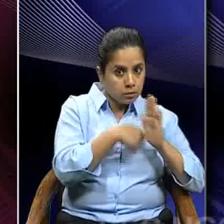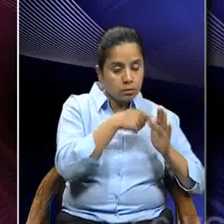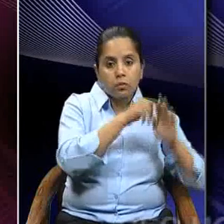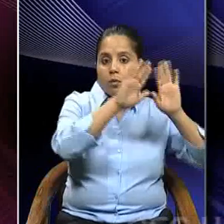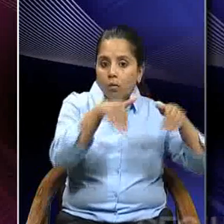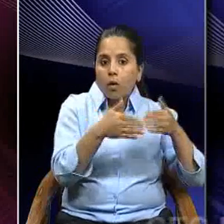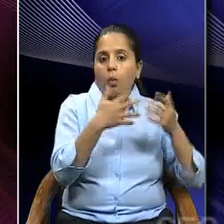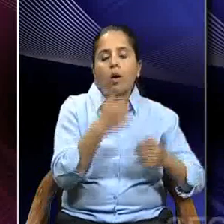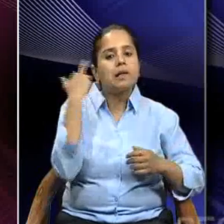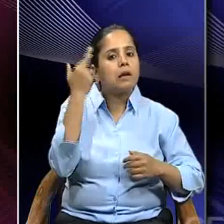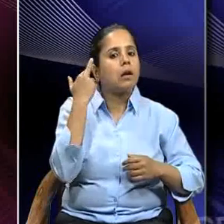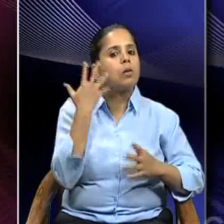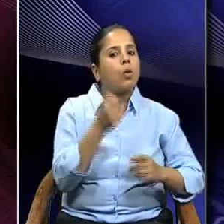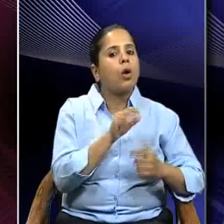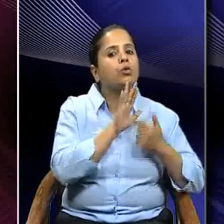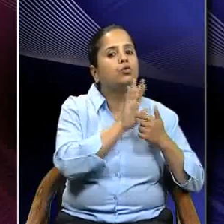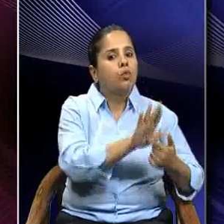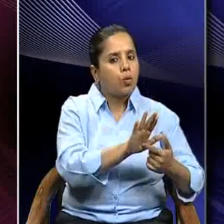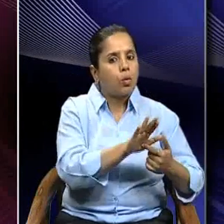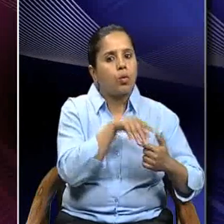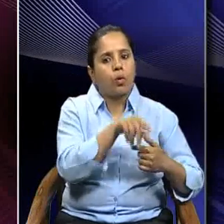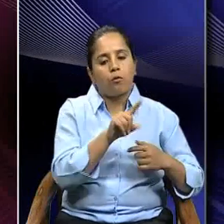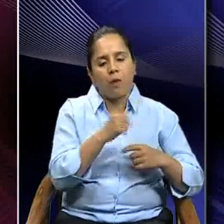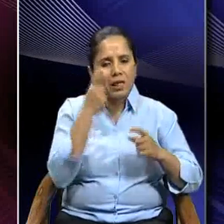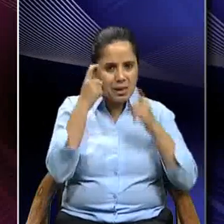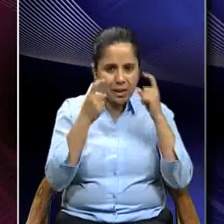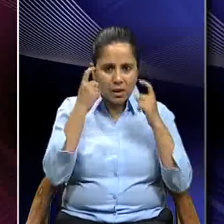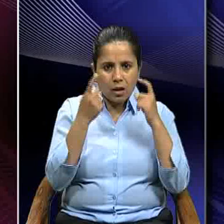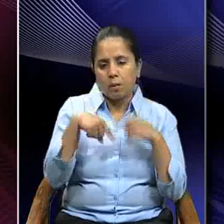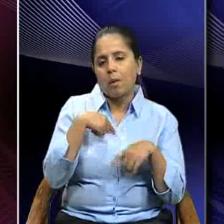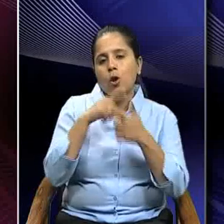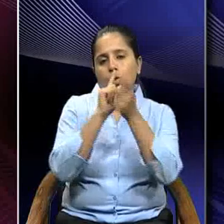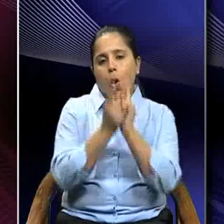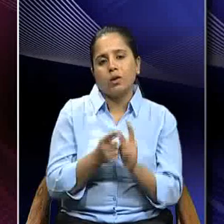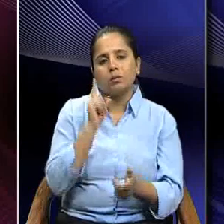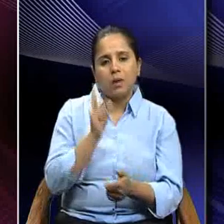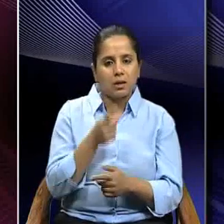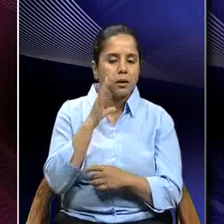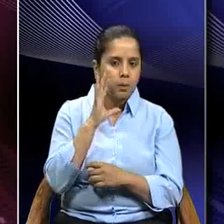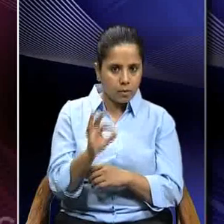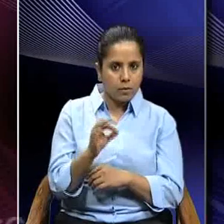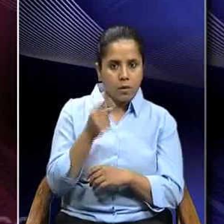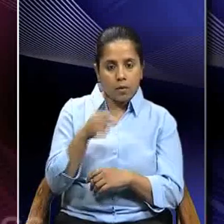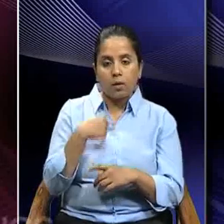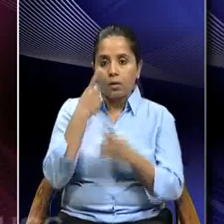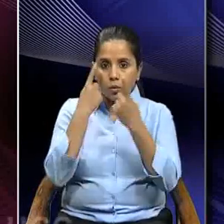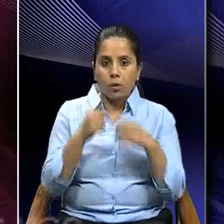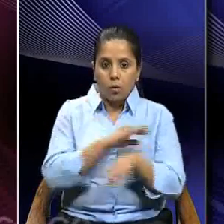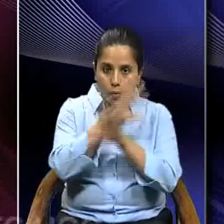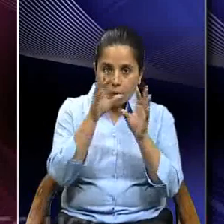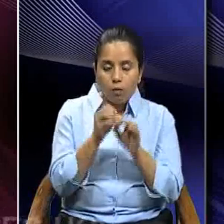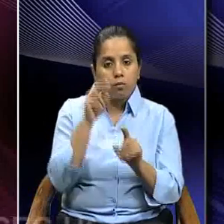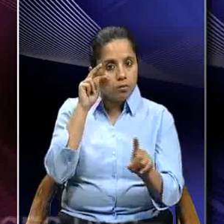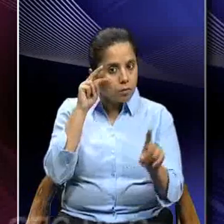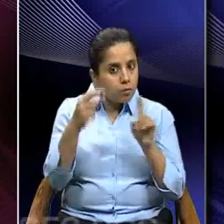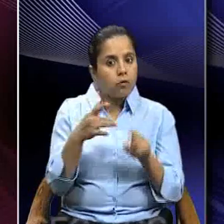introduce a reason as a primary mode of thinking. We should be logical. We should evaluate everything from the perspective